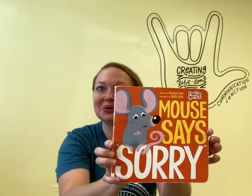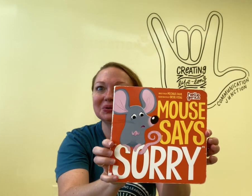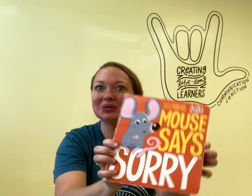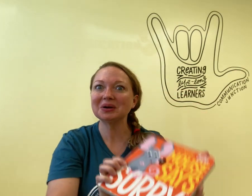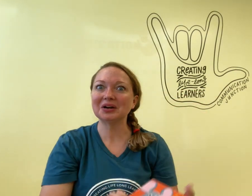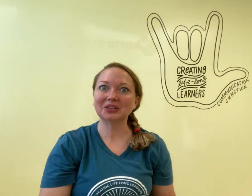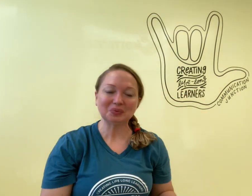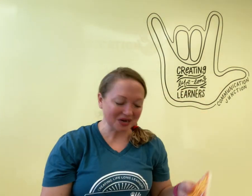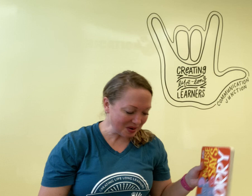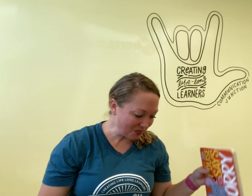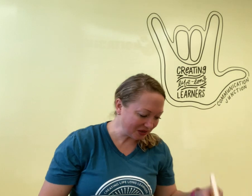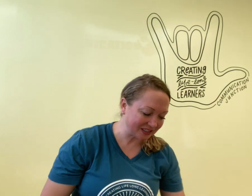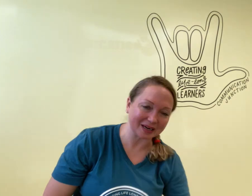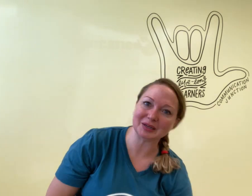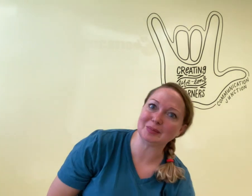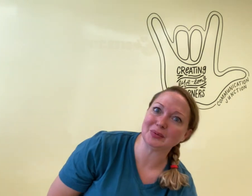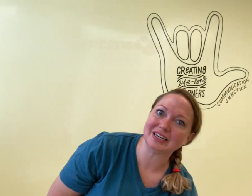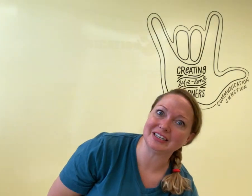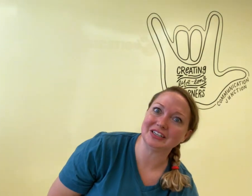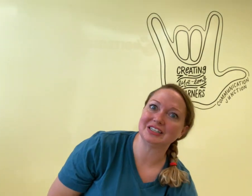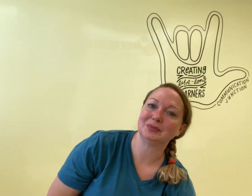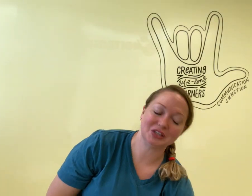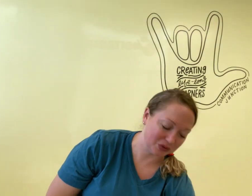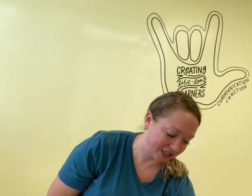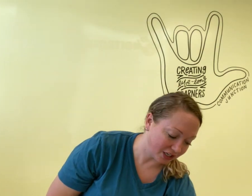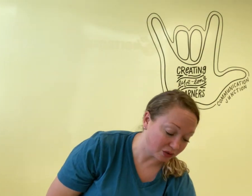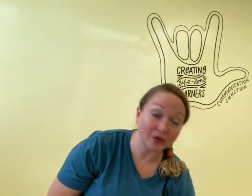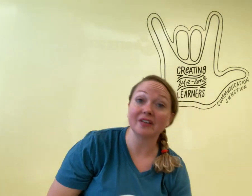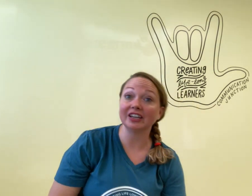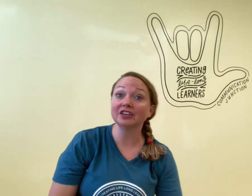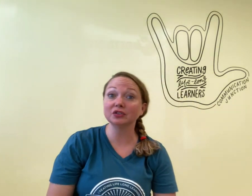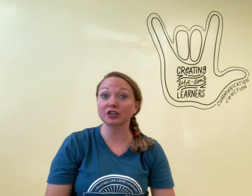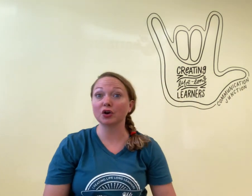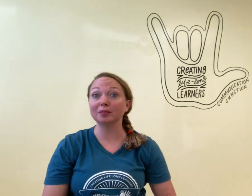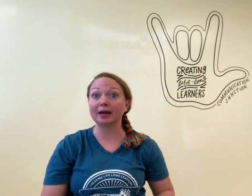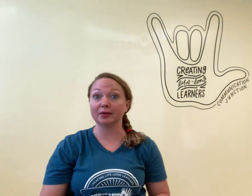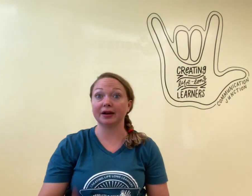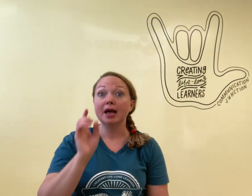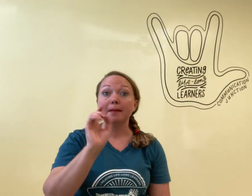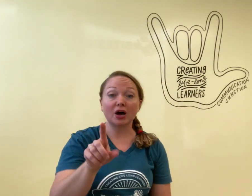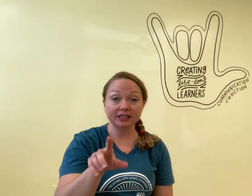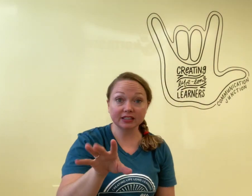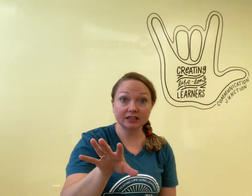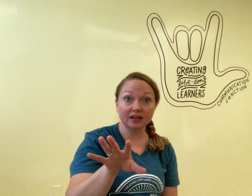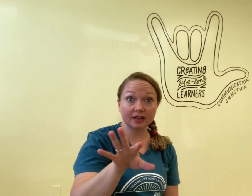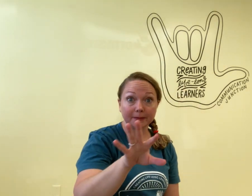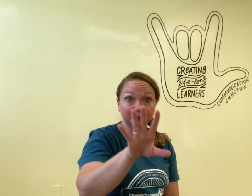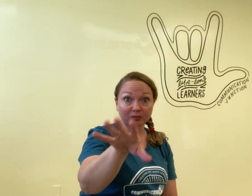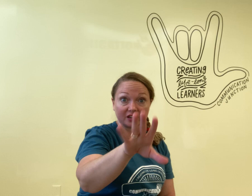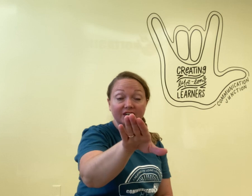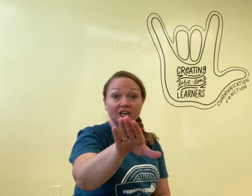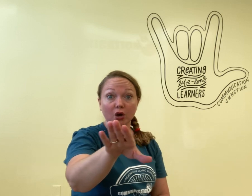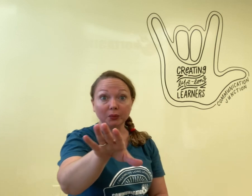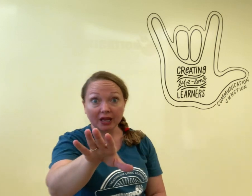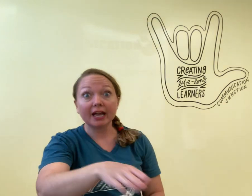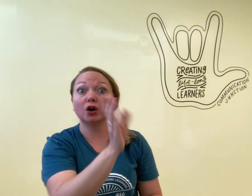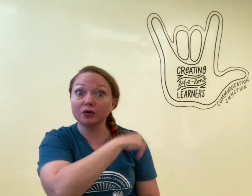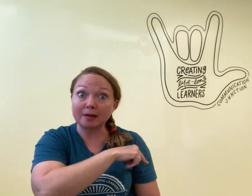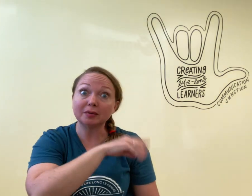are our 3 books that I'm gonna be reading with you today. So if you have any of those on your home library, pause the video, go grab them, and